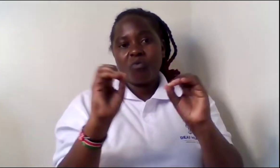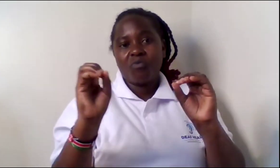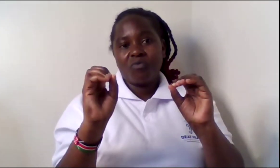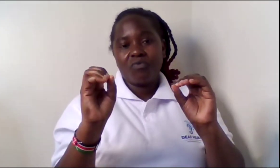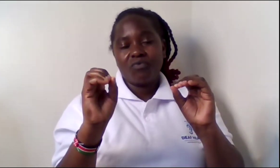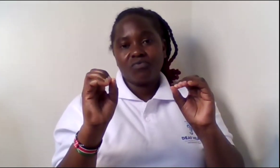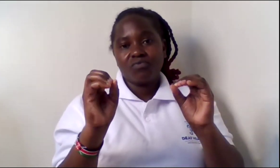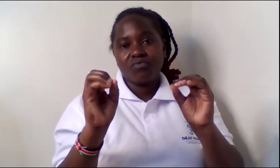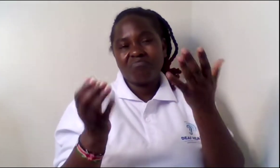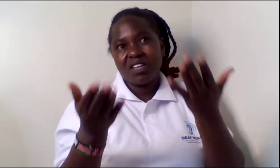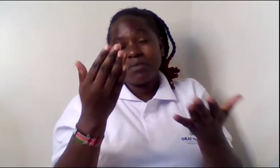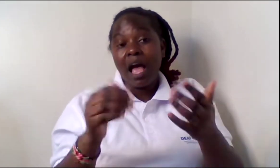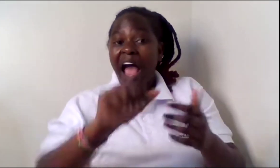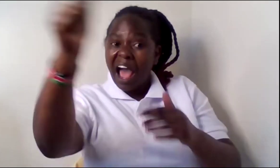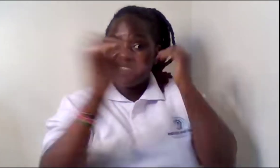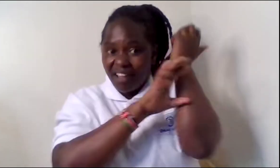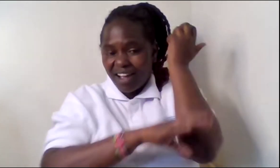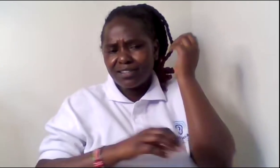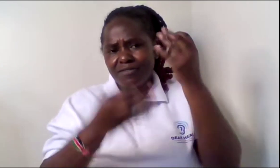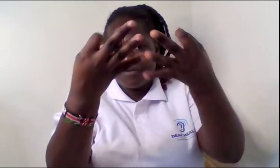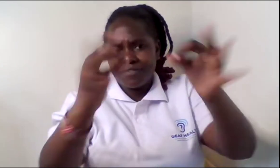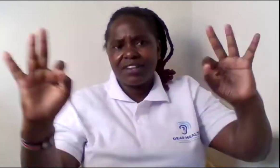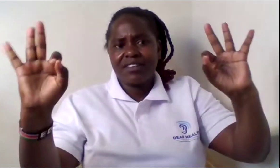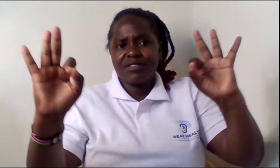In other countries, it's free, and that's actually why there are very low rates of